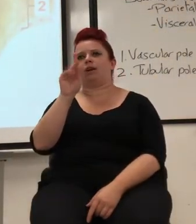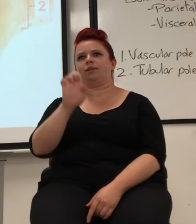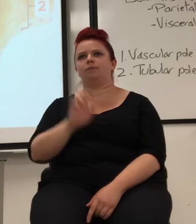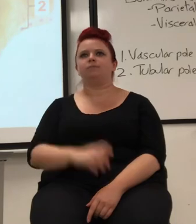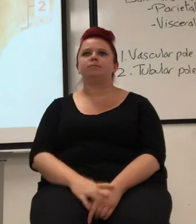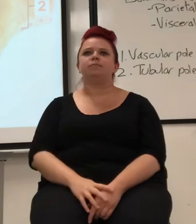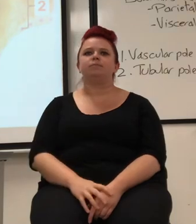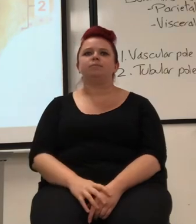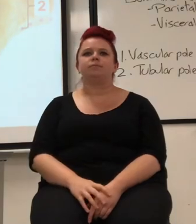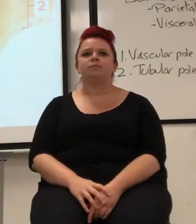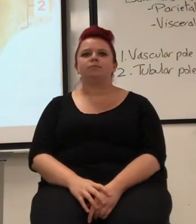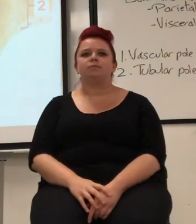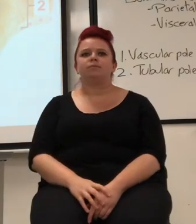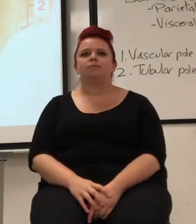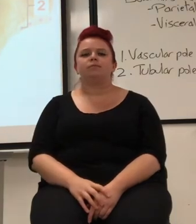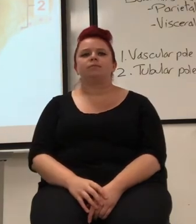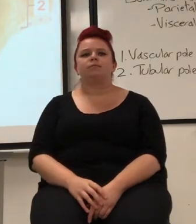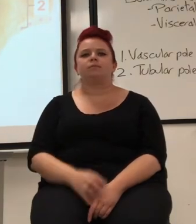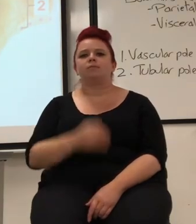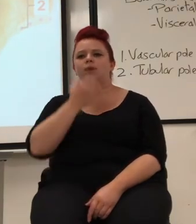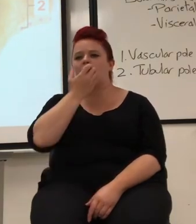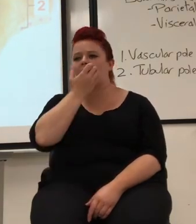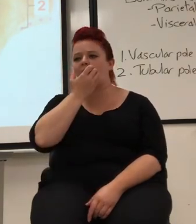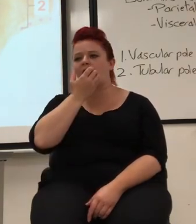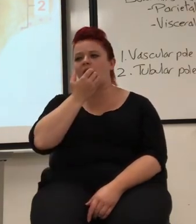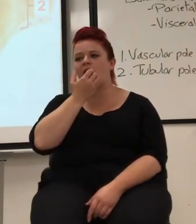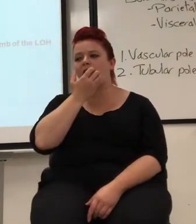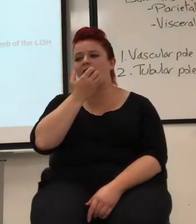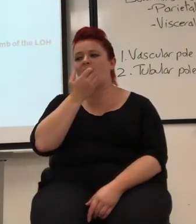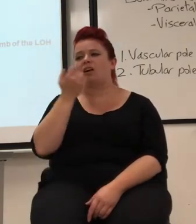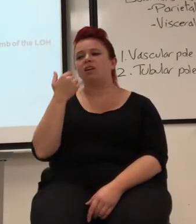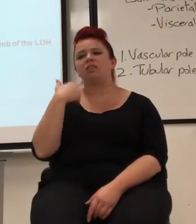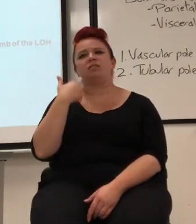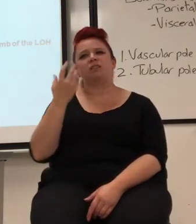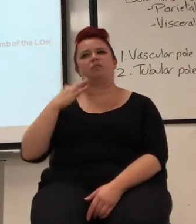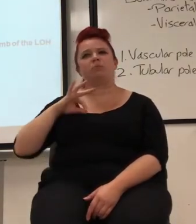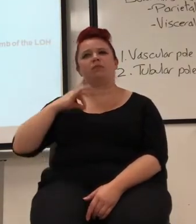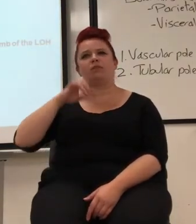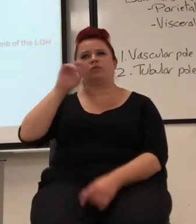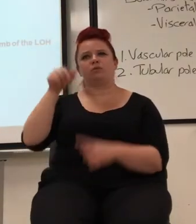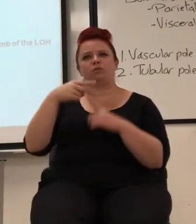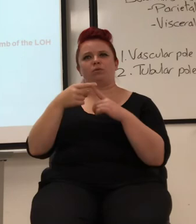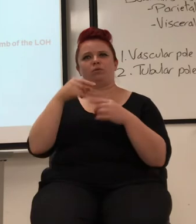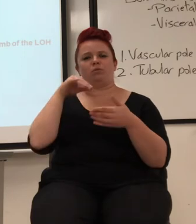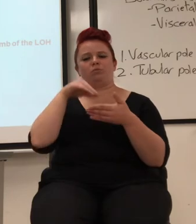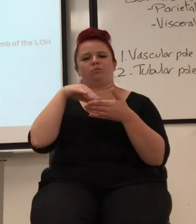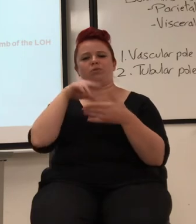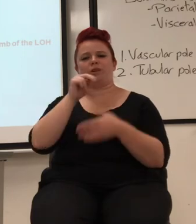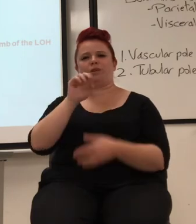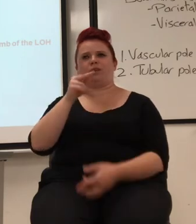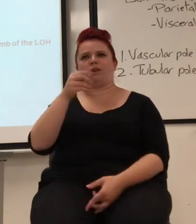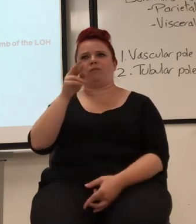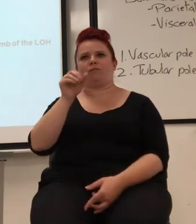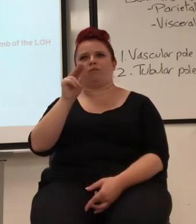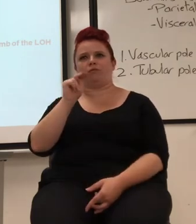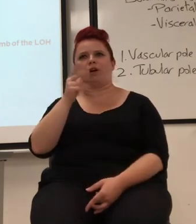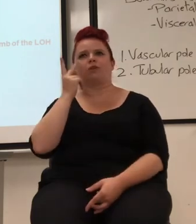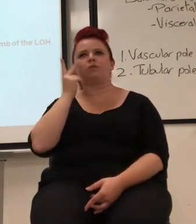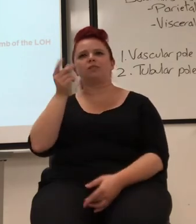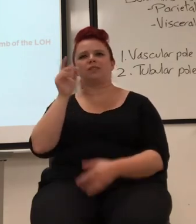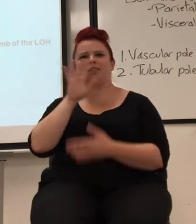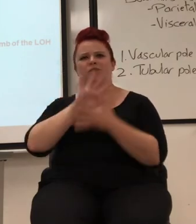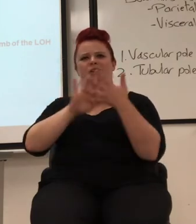So you have vascular pole, tubular pole, and that's useful when you study the nephron. You look at a busy picture like this, I